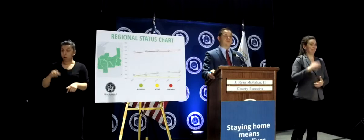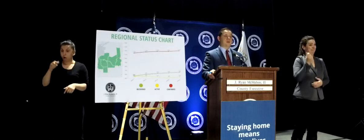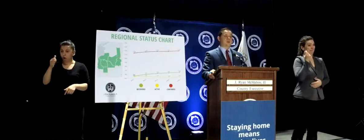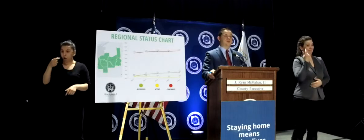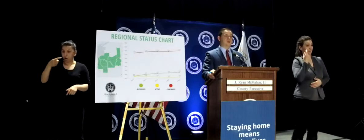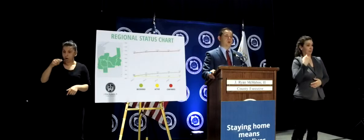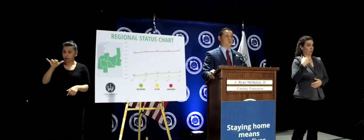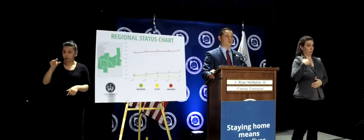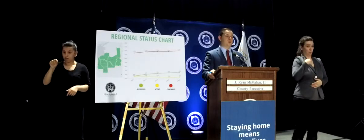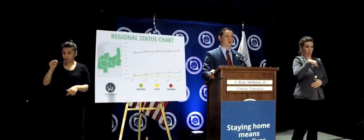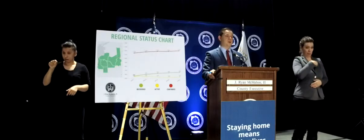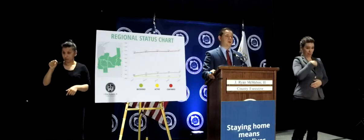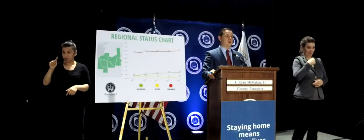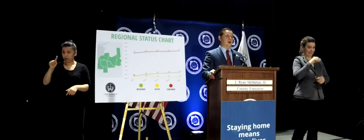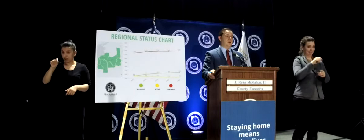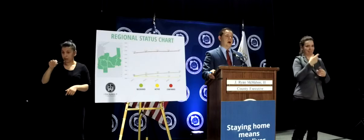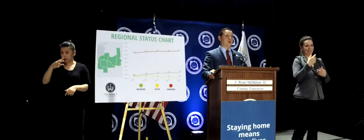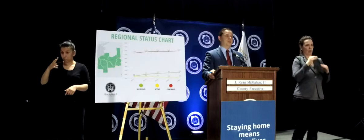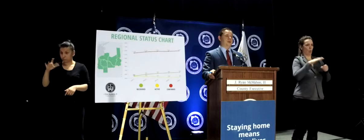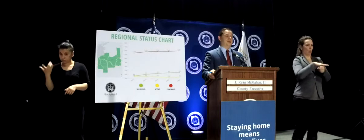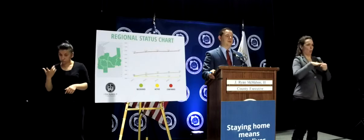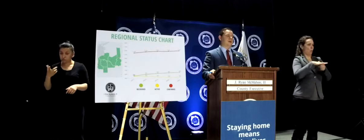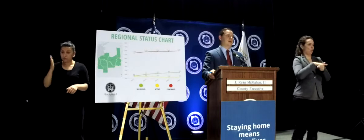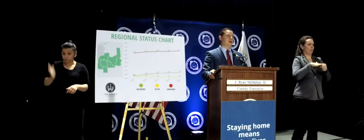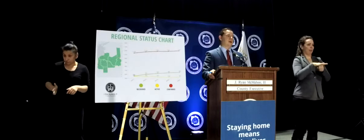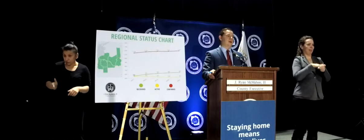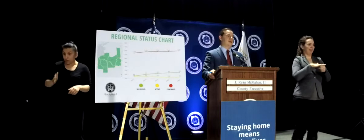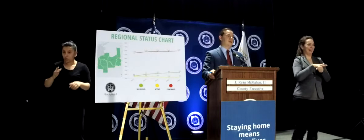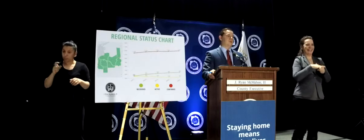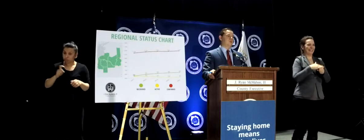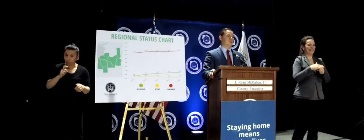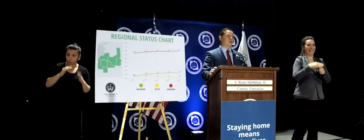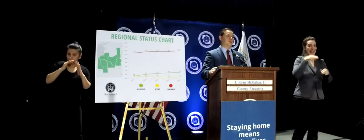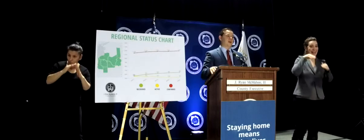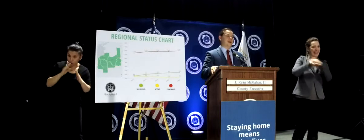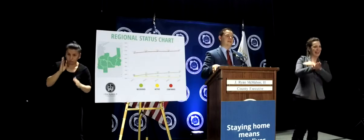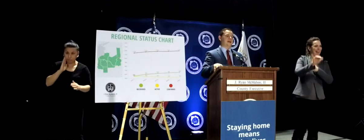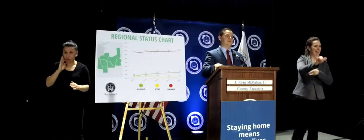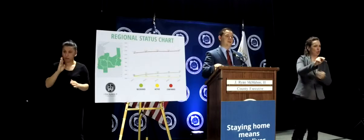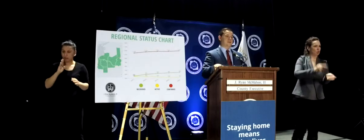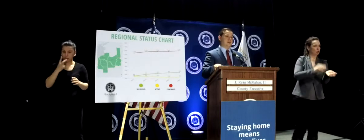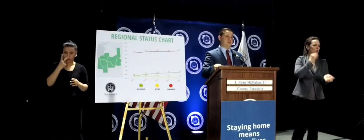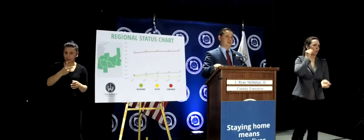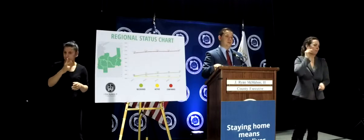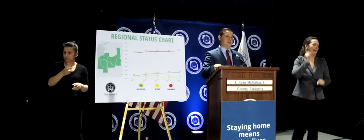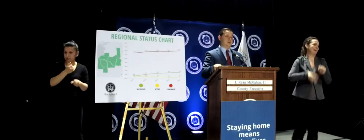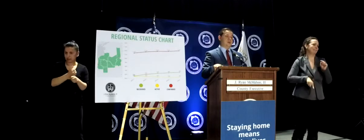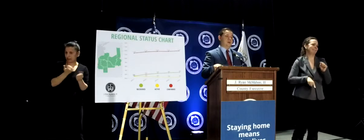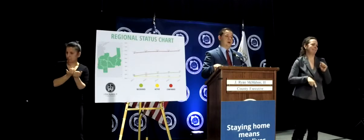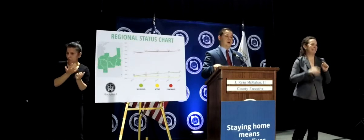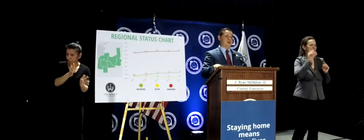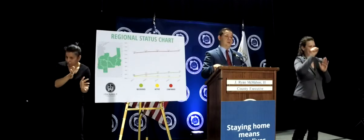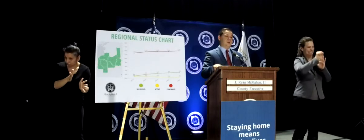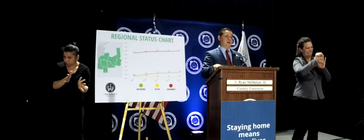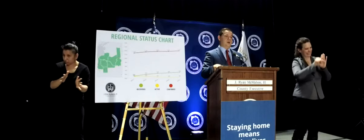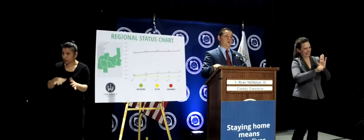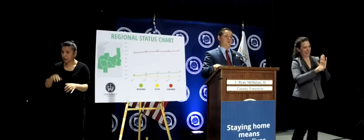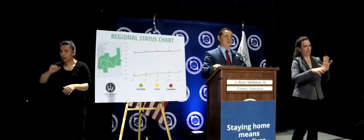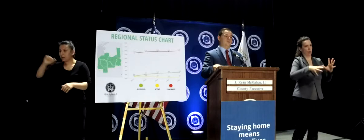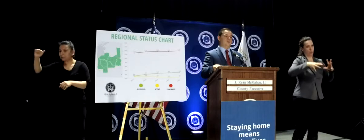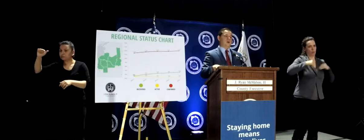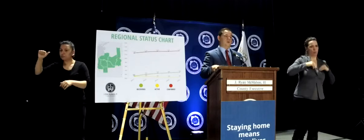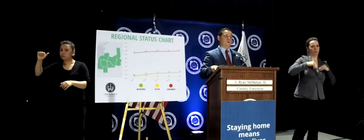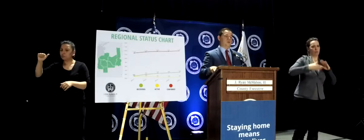regional office on nursing homes. We've been helping with contact investigations